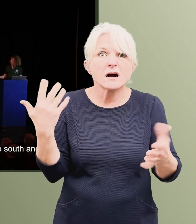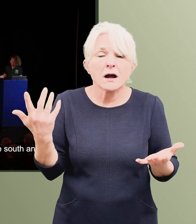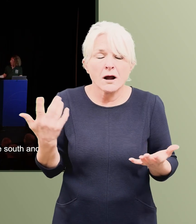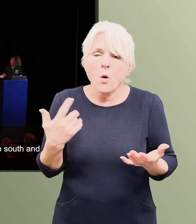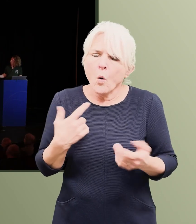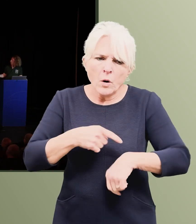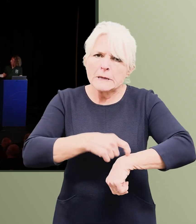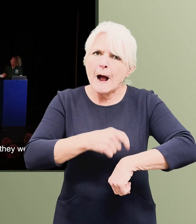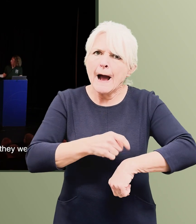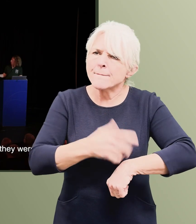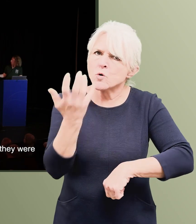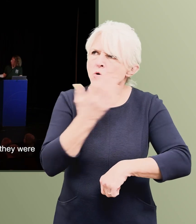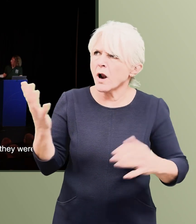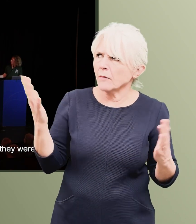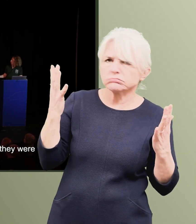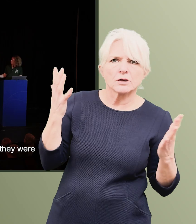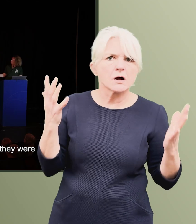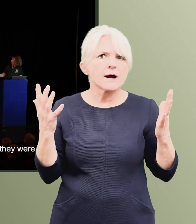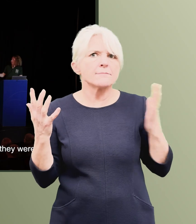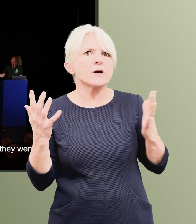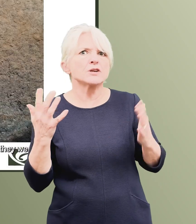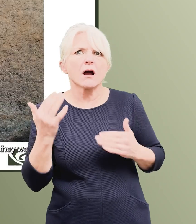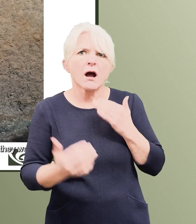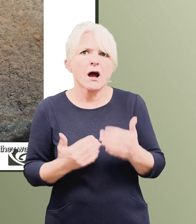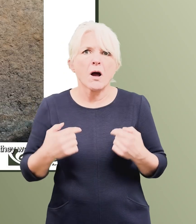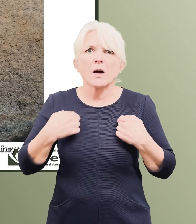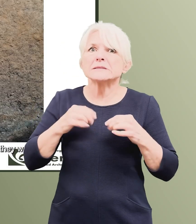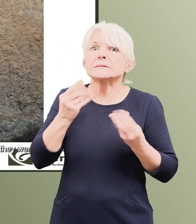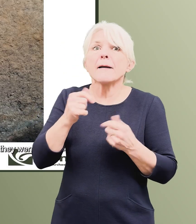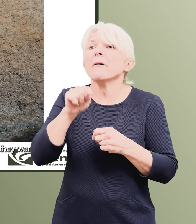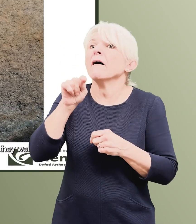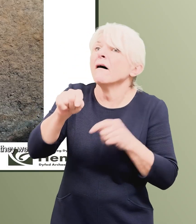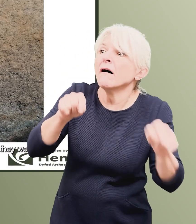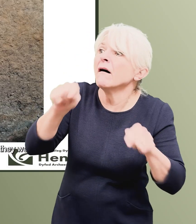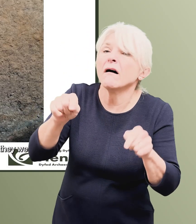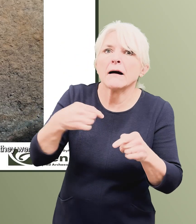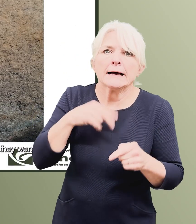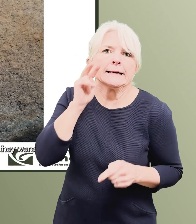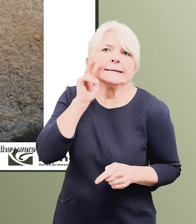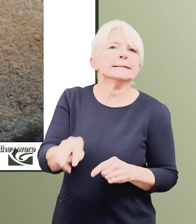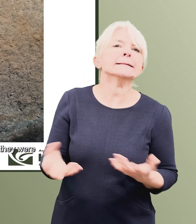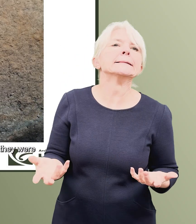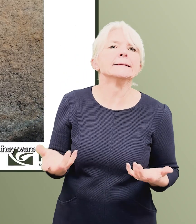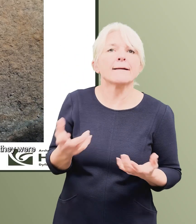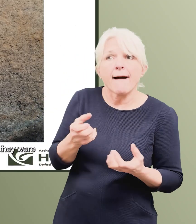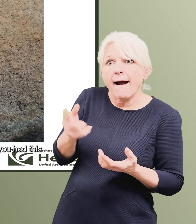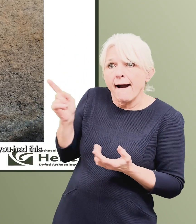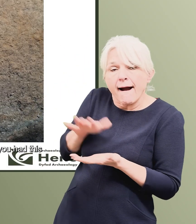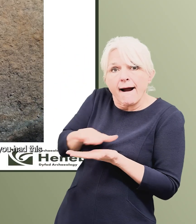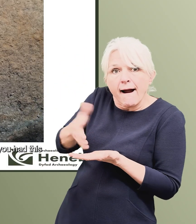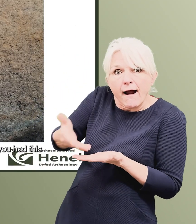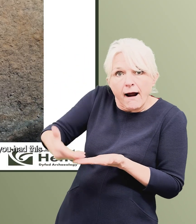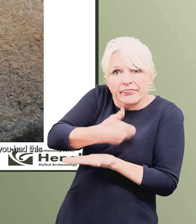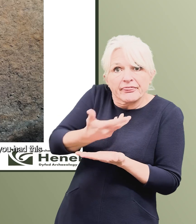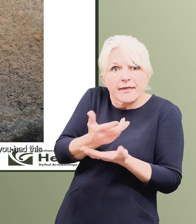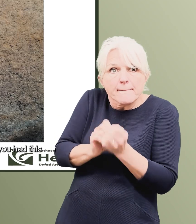actually get to see it. There's the hearth and the working area where they were processing the stone. The thing that made this